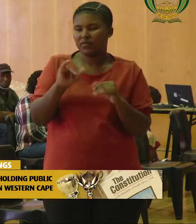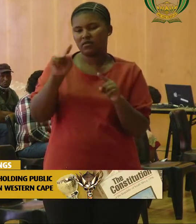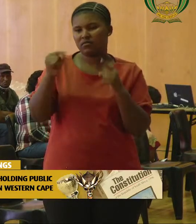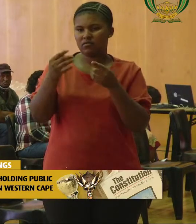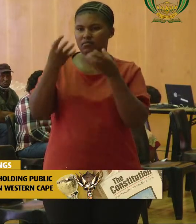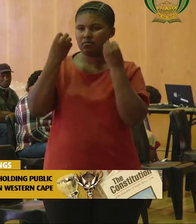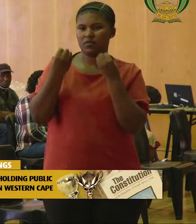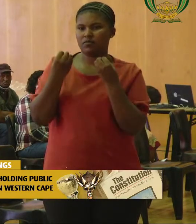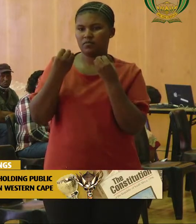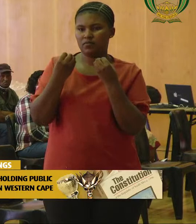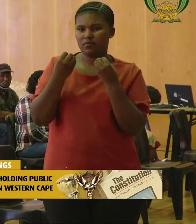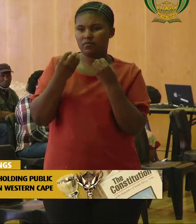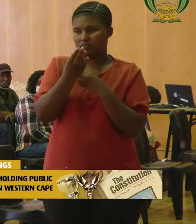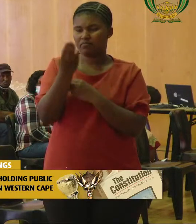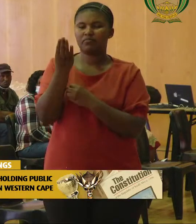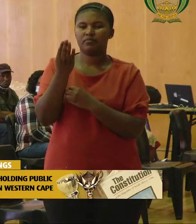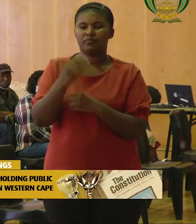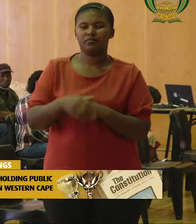abafumaneki bephaya.